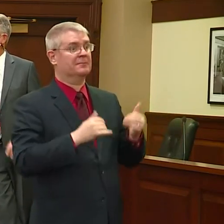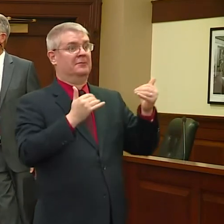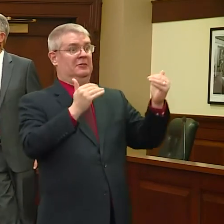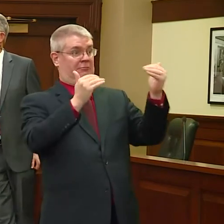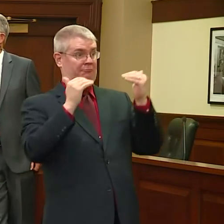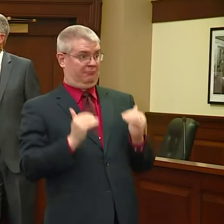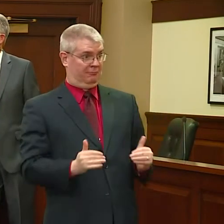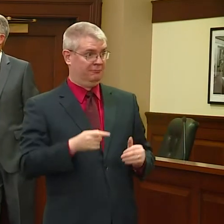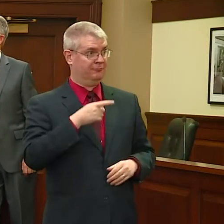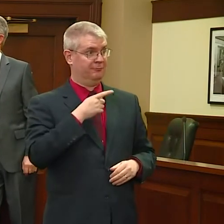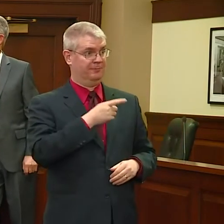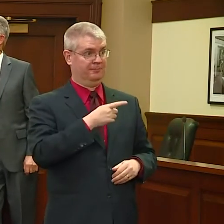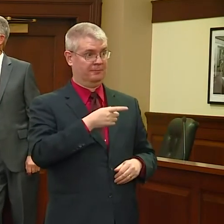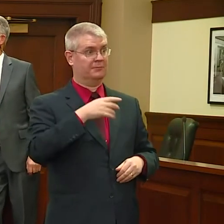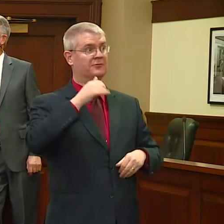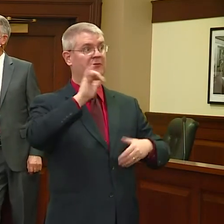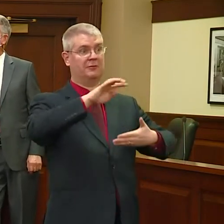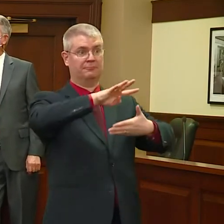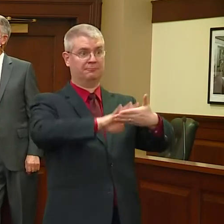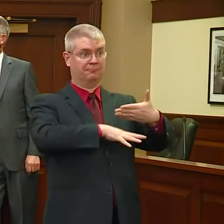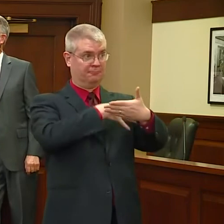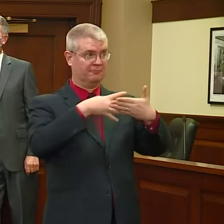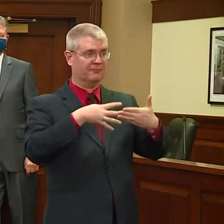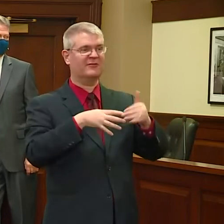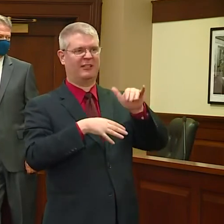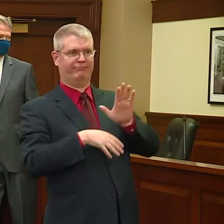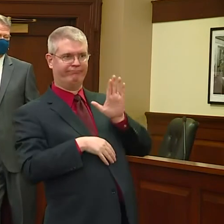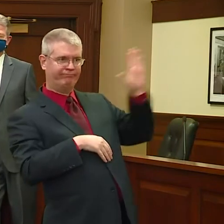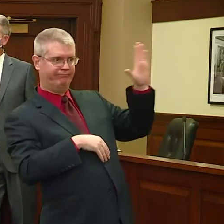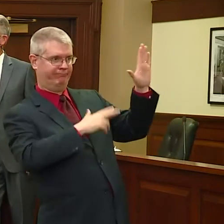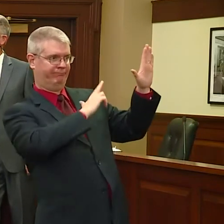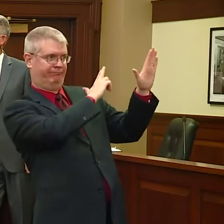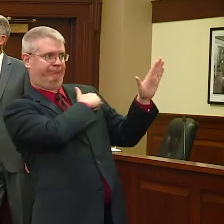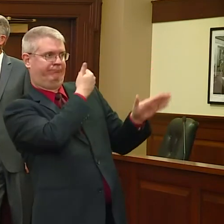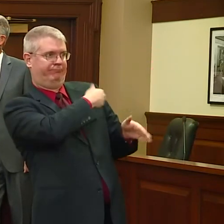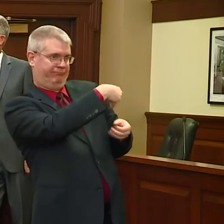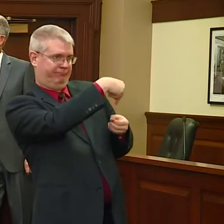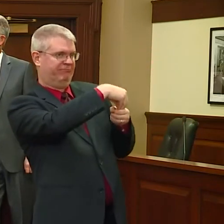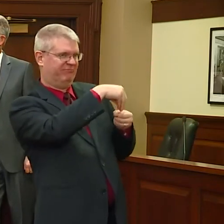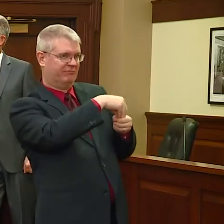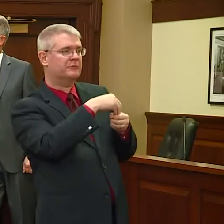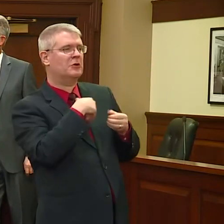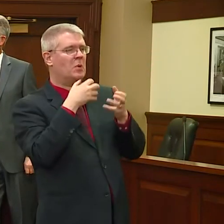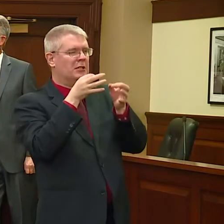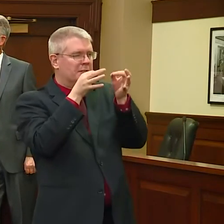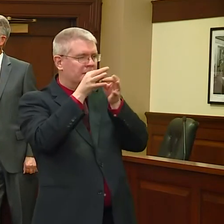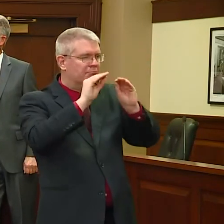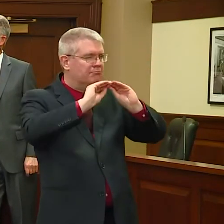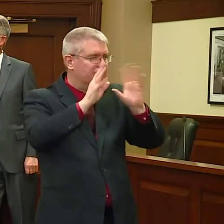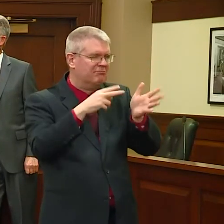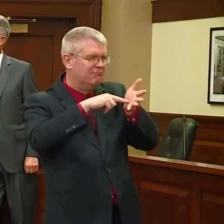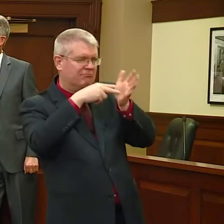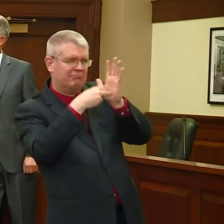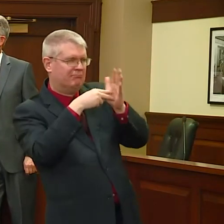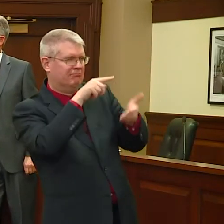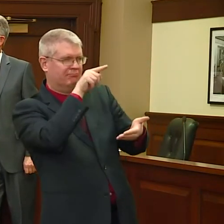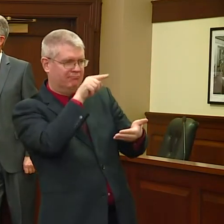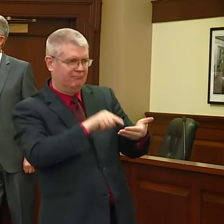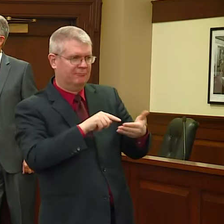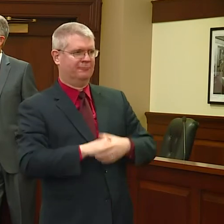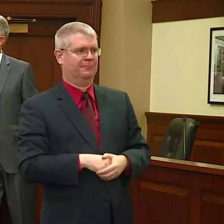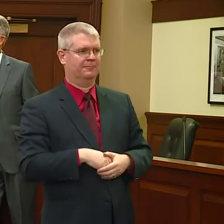kind of set the stage. So just briefly, this is on our website, and you can see here the top